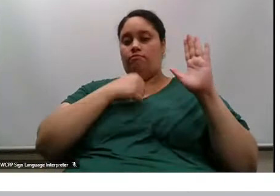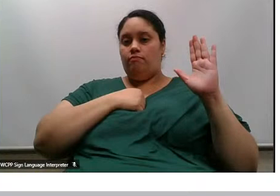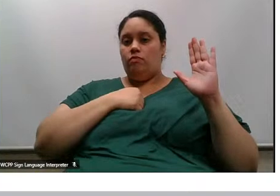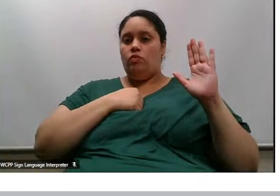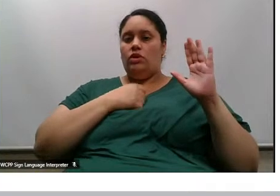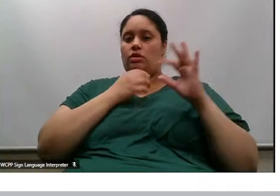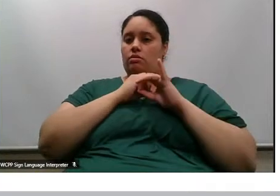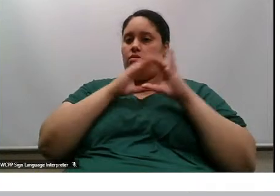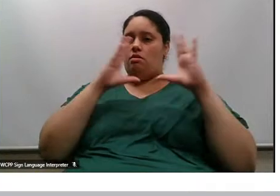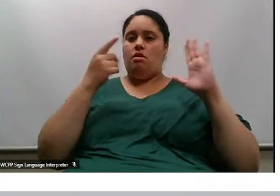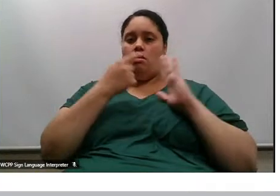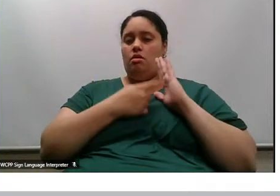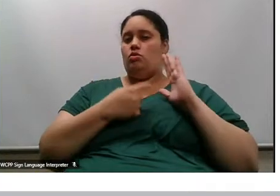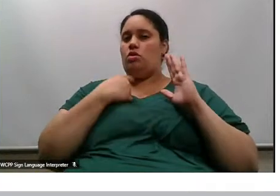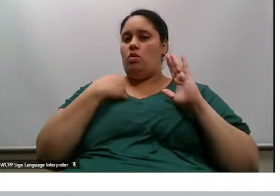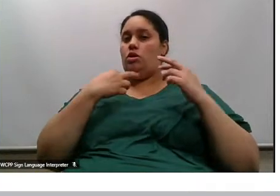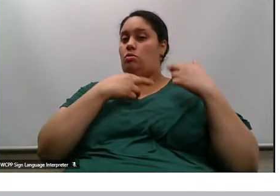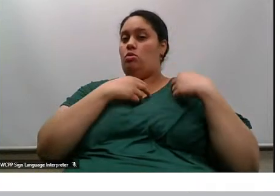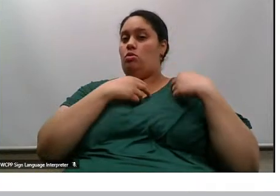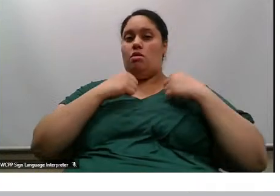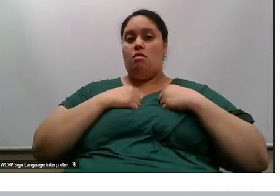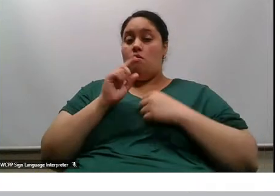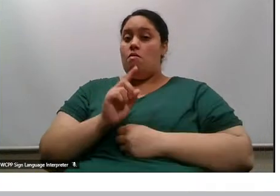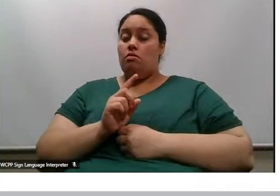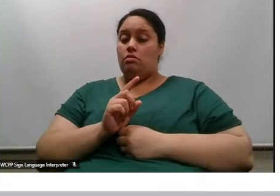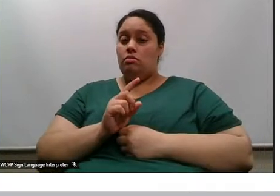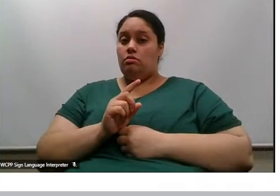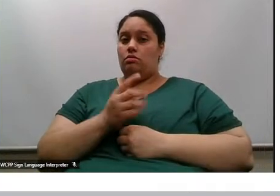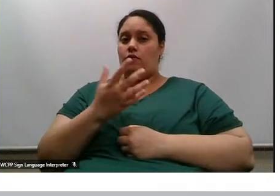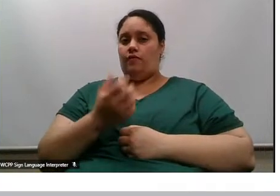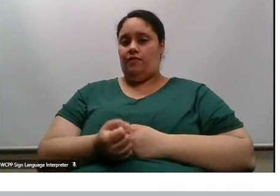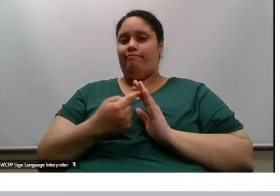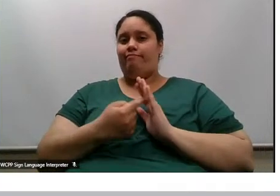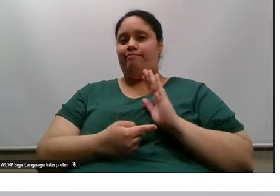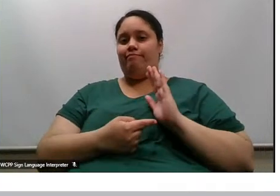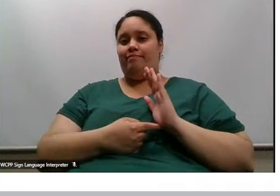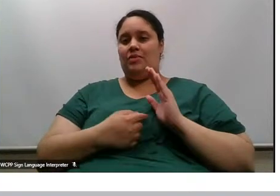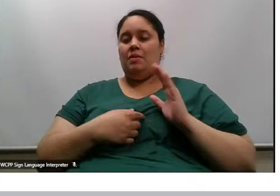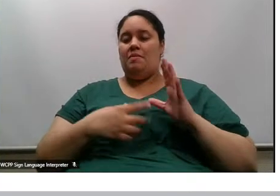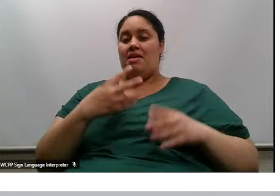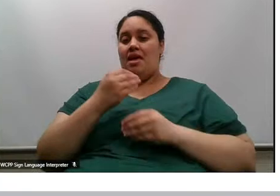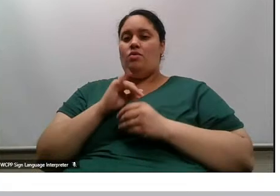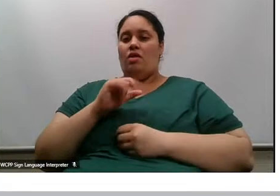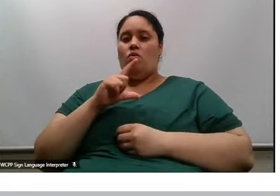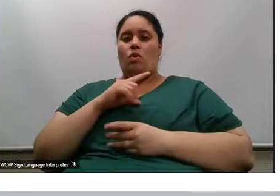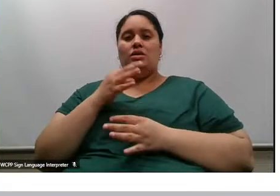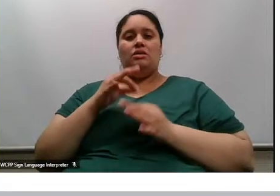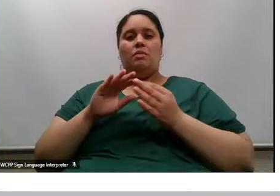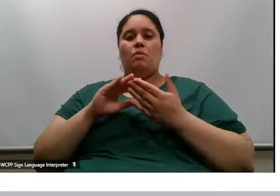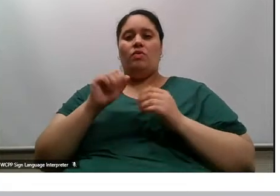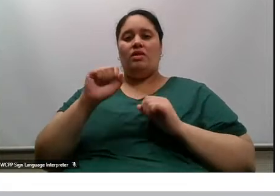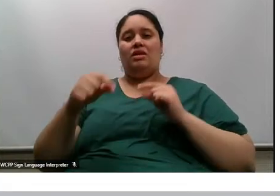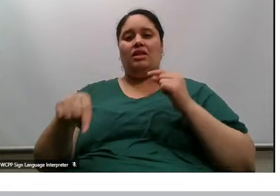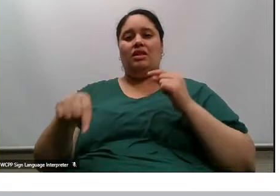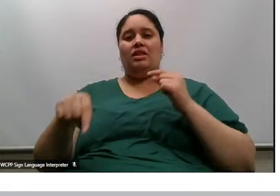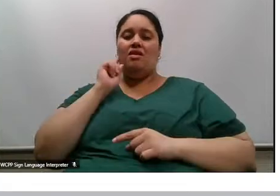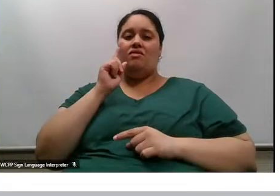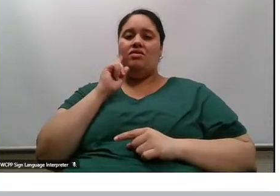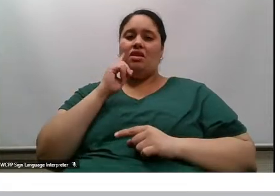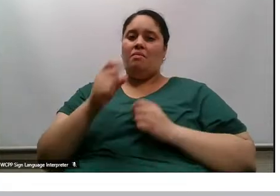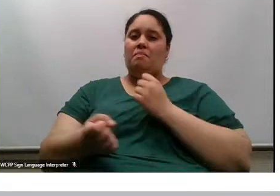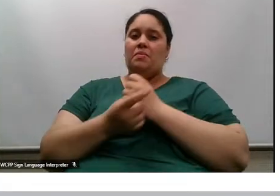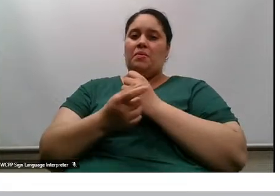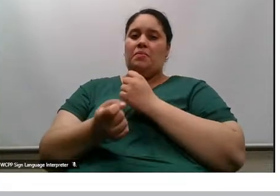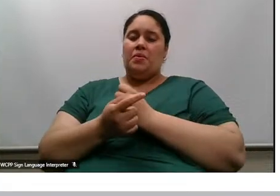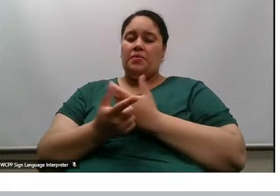very clear what our responsibilities are in relation to this. Chair, I speak to this just simply because this is a debate that comes up repeatedly. And I